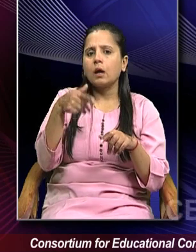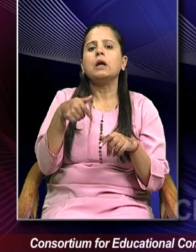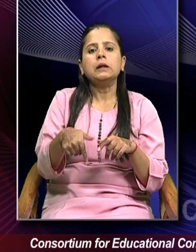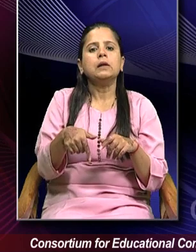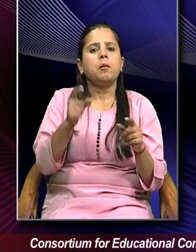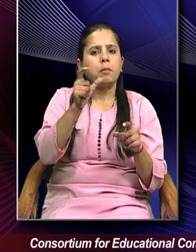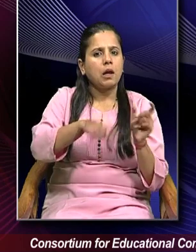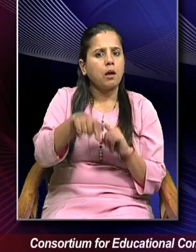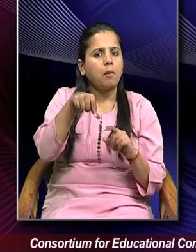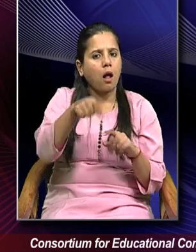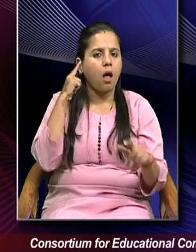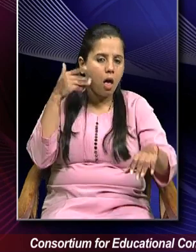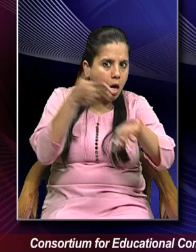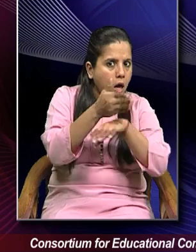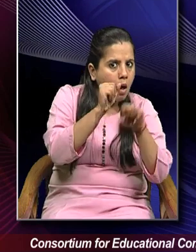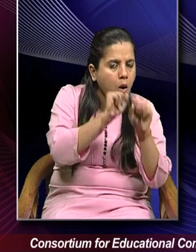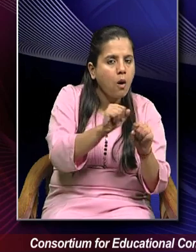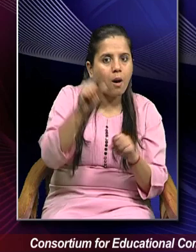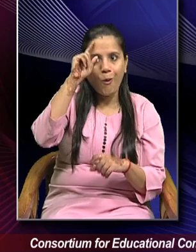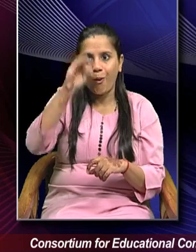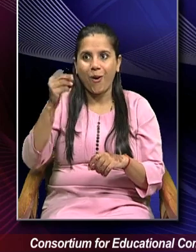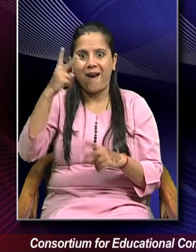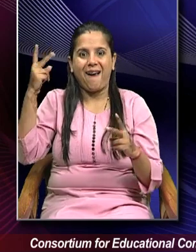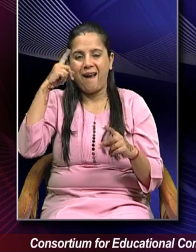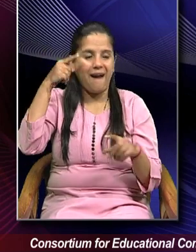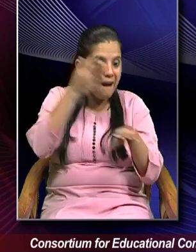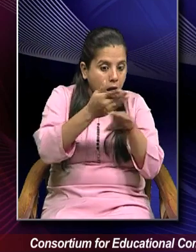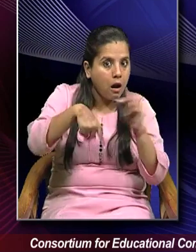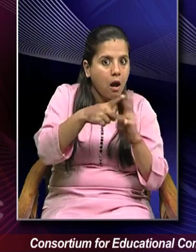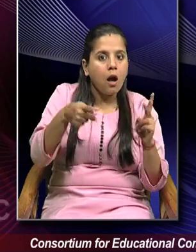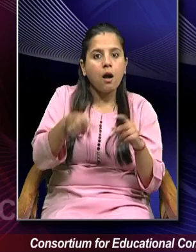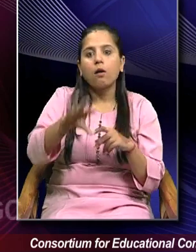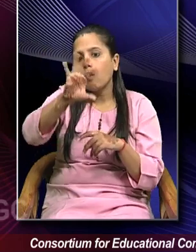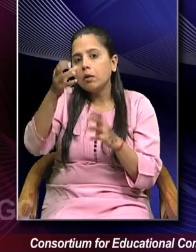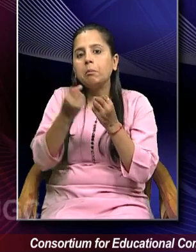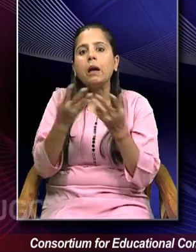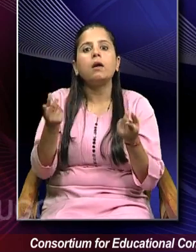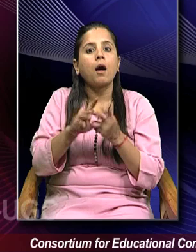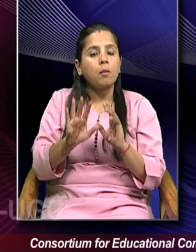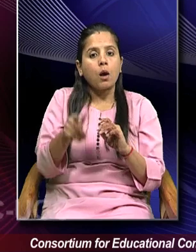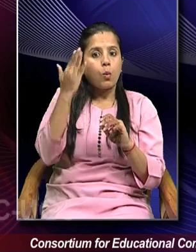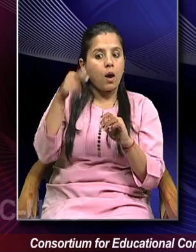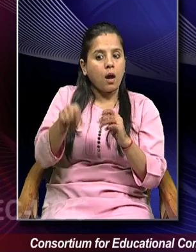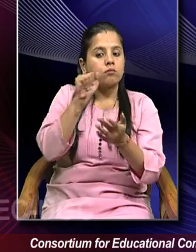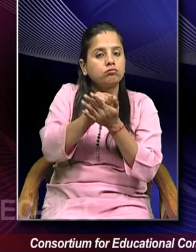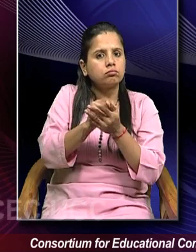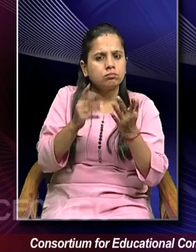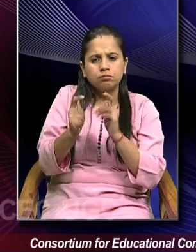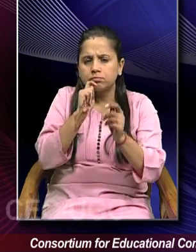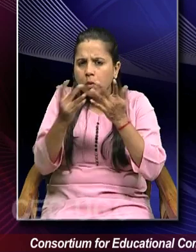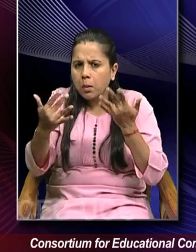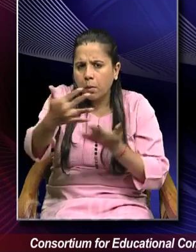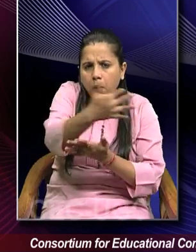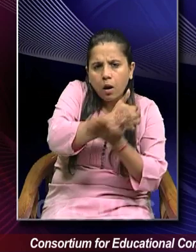public opinion and created bad blood among various countries as well, because the press was reporting in a